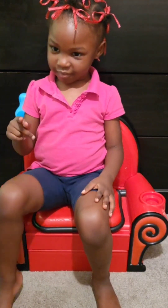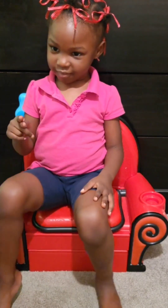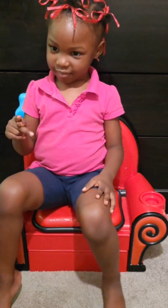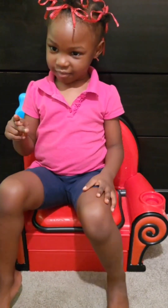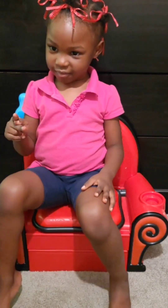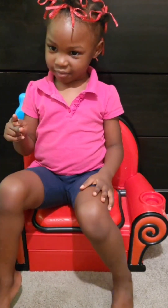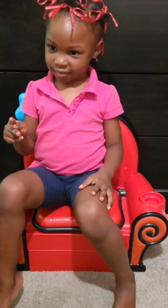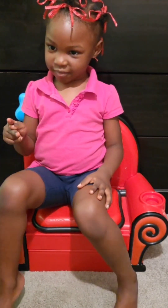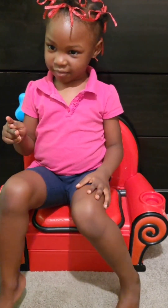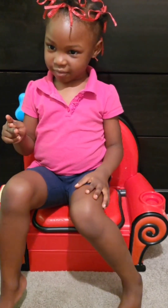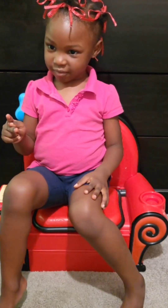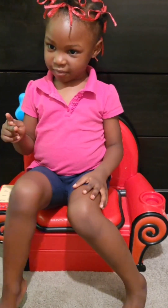K.